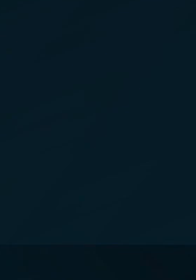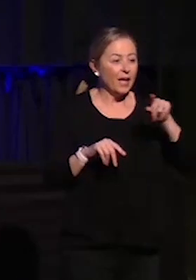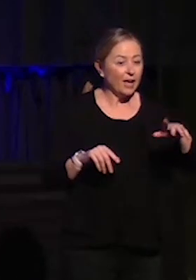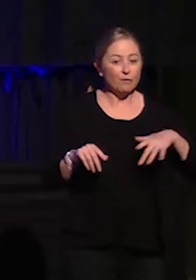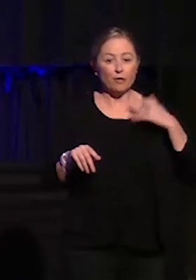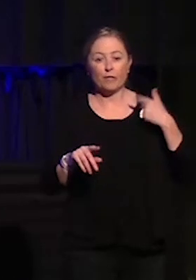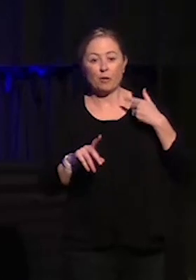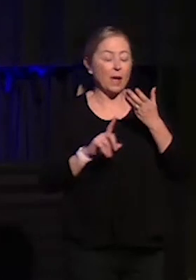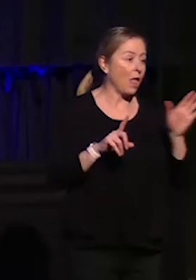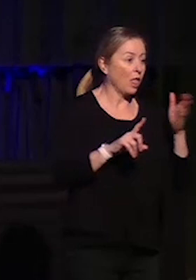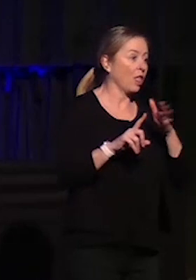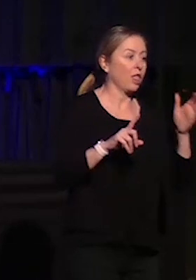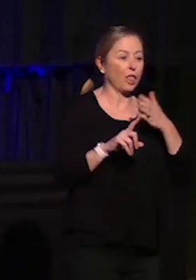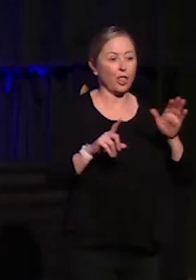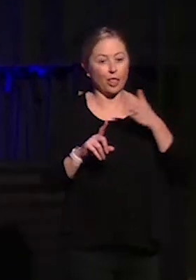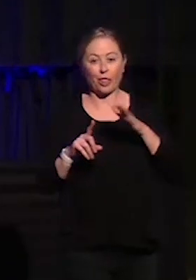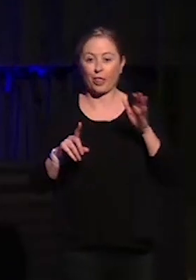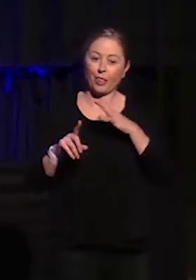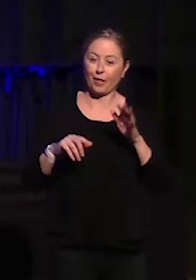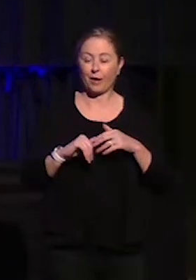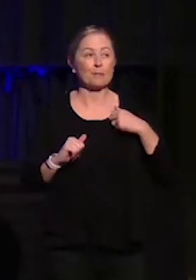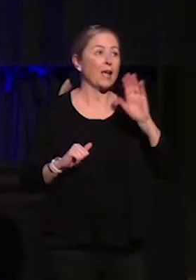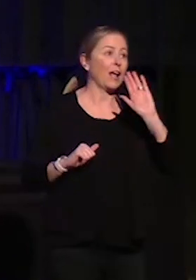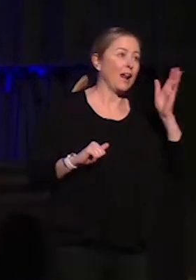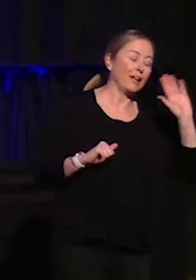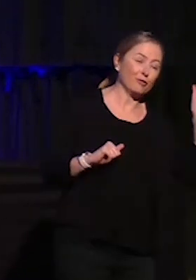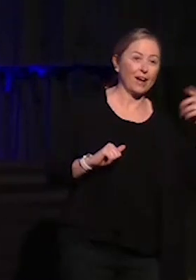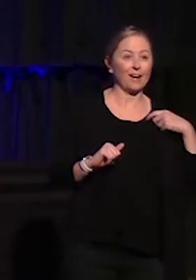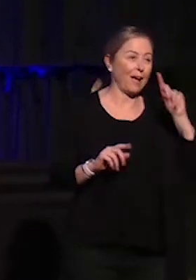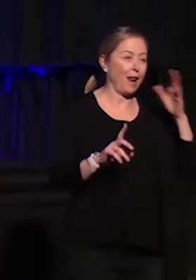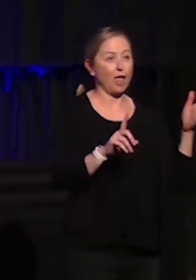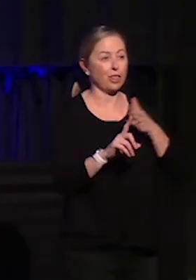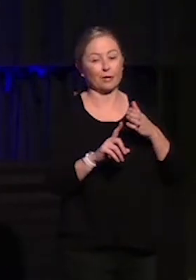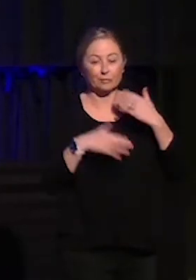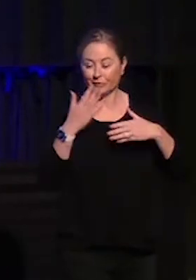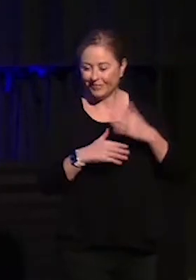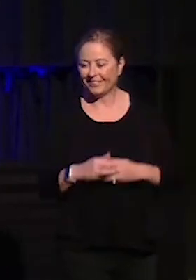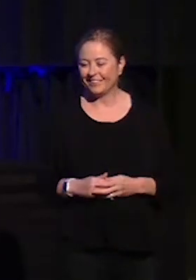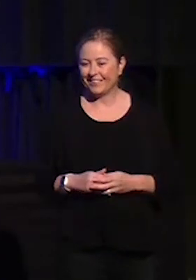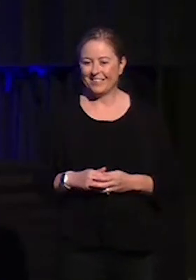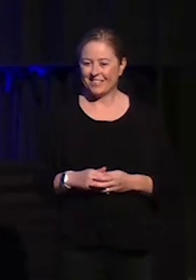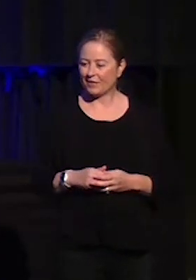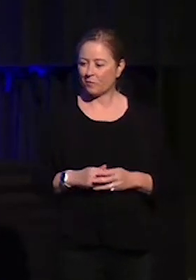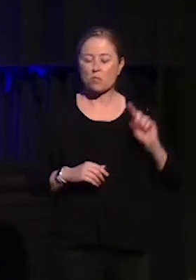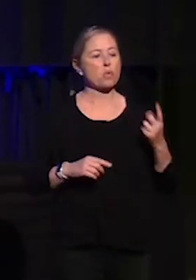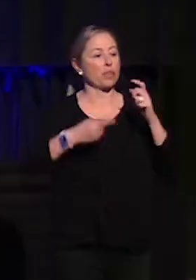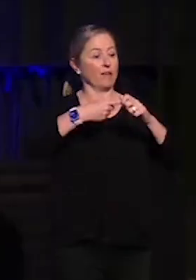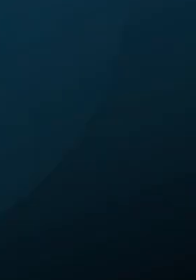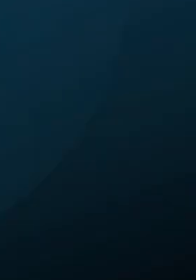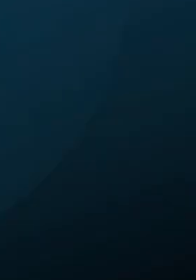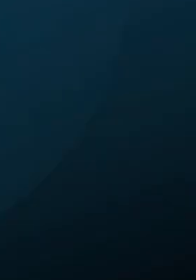methodic on how I go through things, that's because I'm a lecturer. So, bad habits die hard. Um, so the first message for